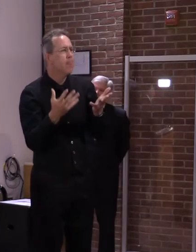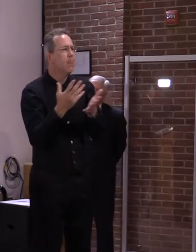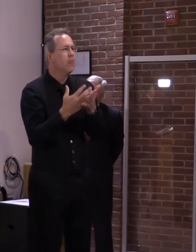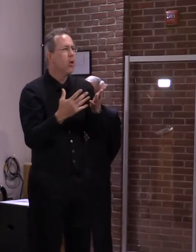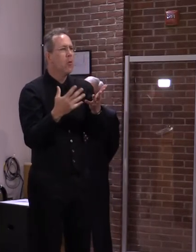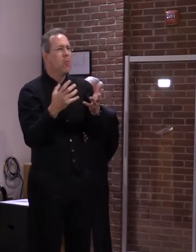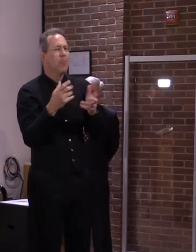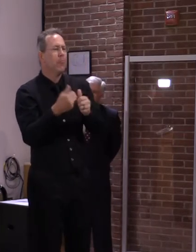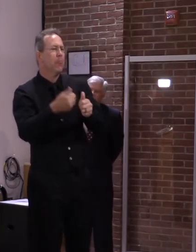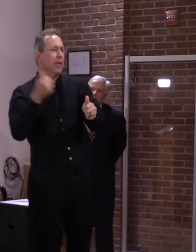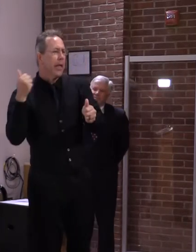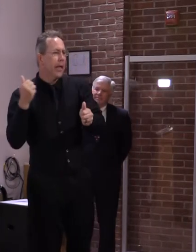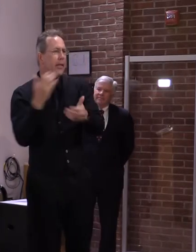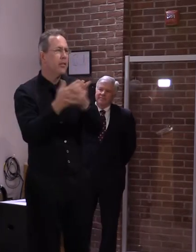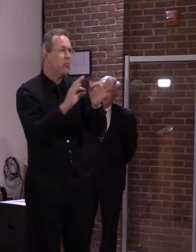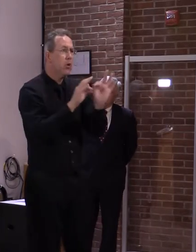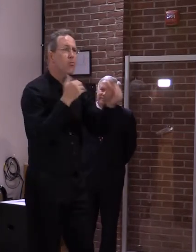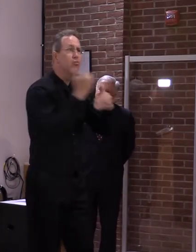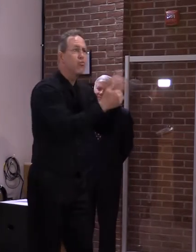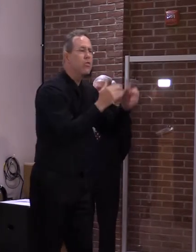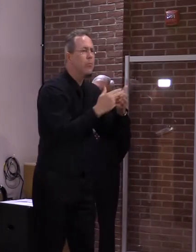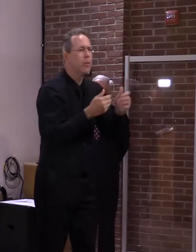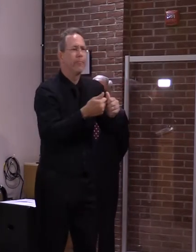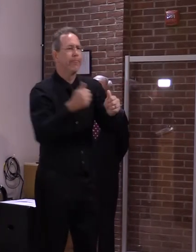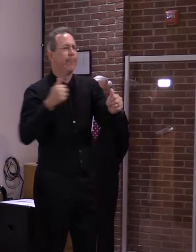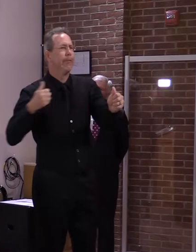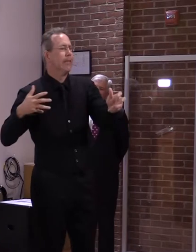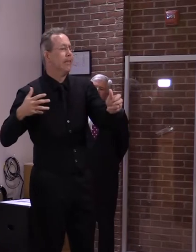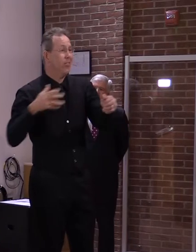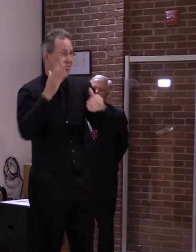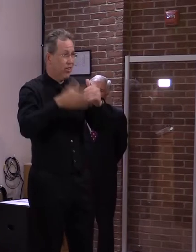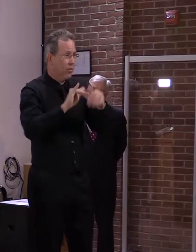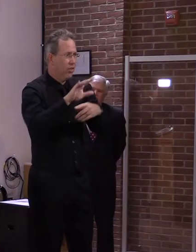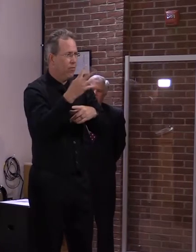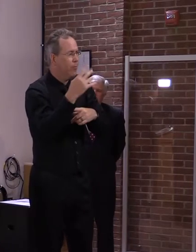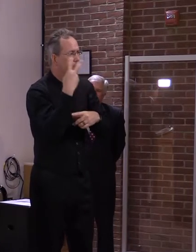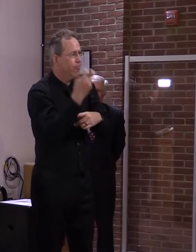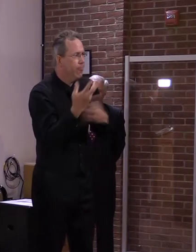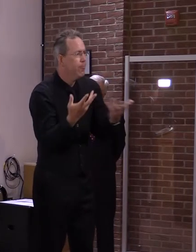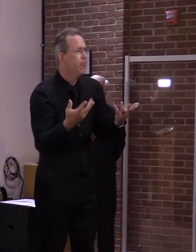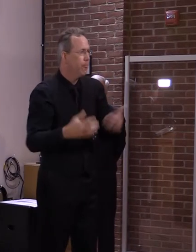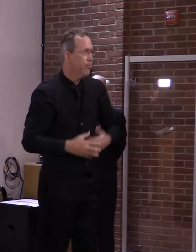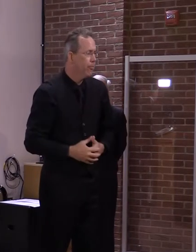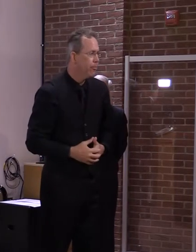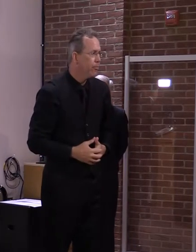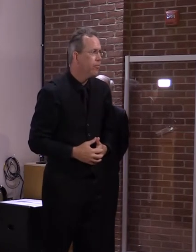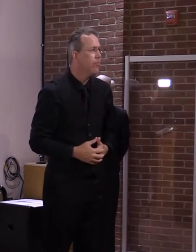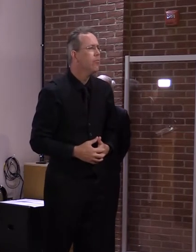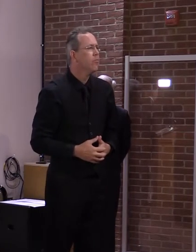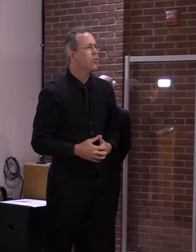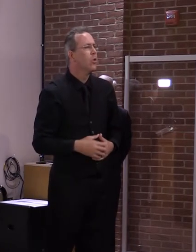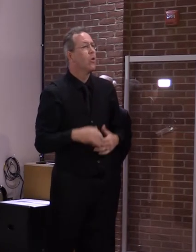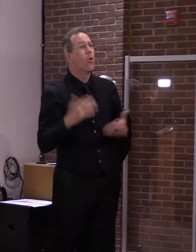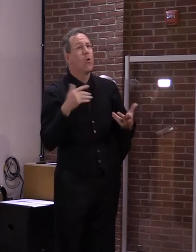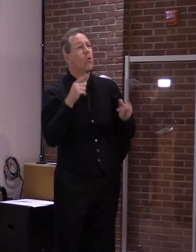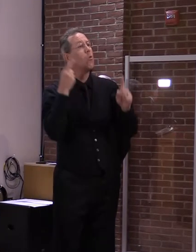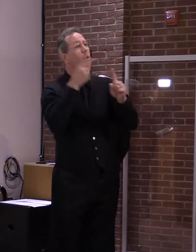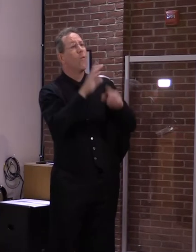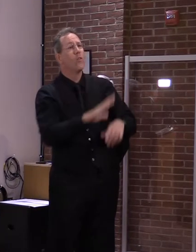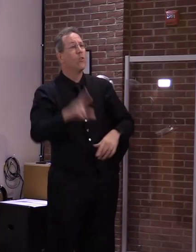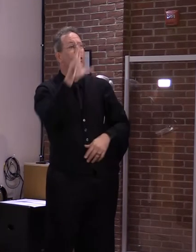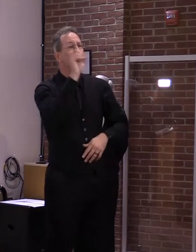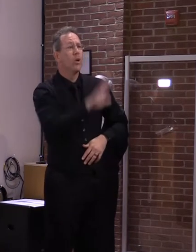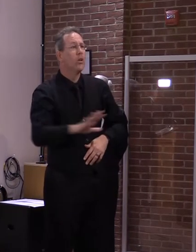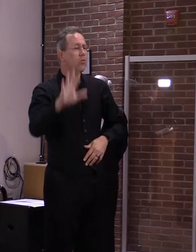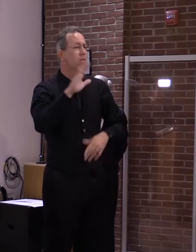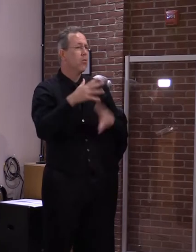80% threshold will be a huge deal. No one else has come close to this at this point in